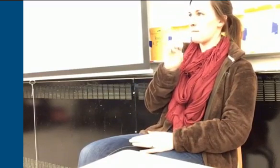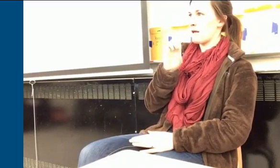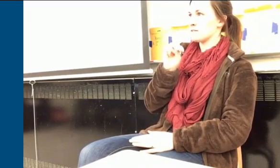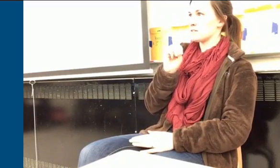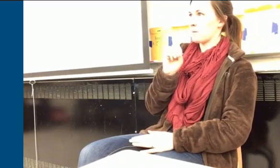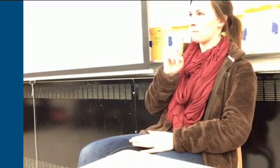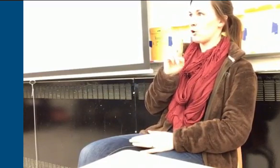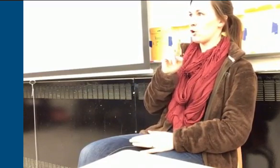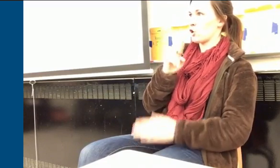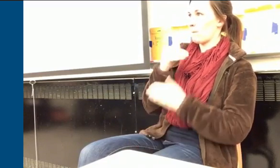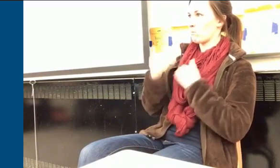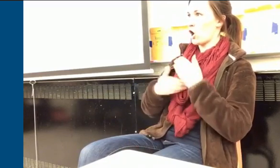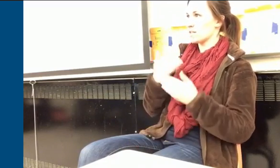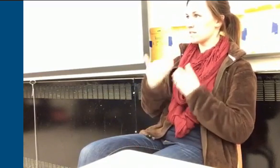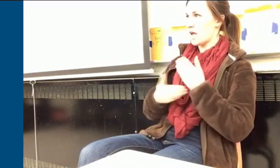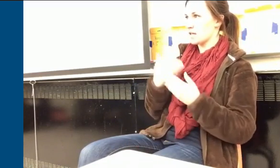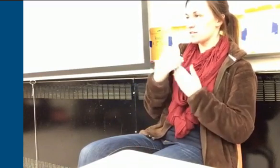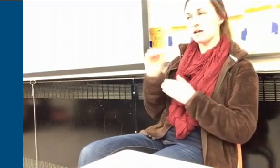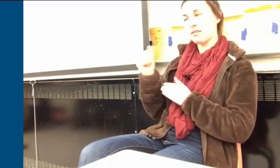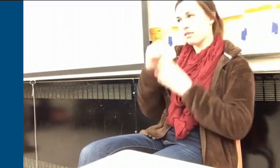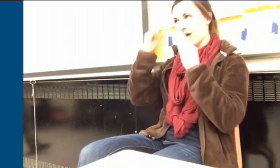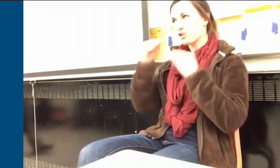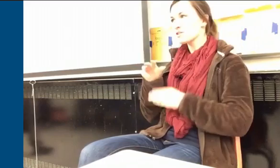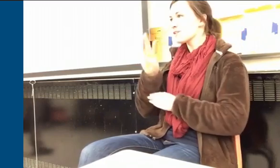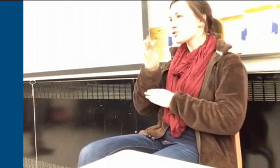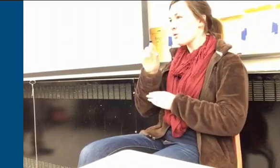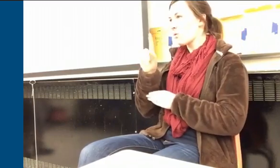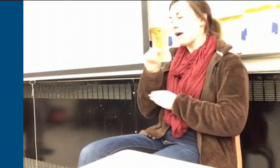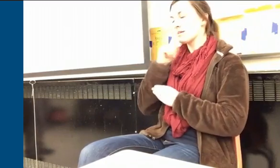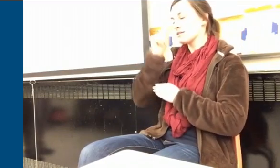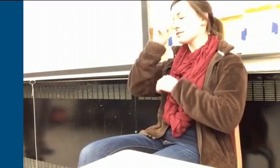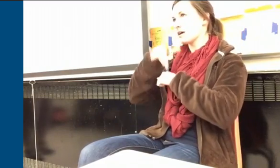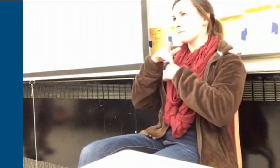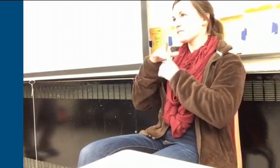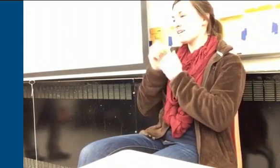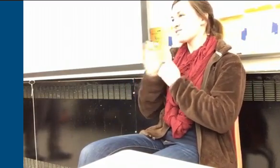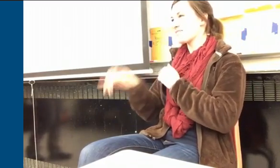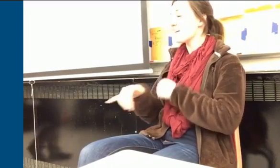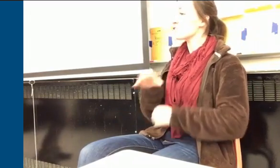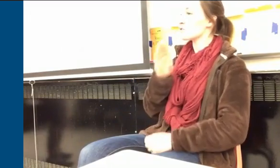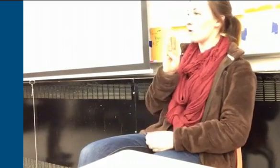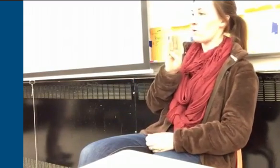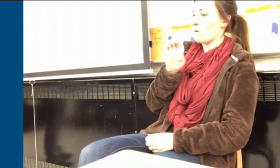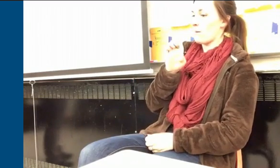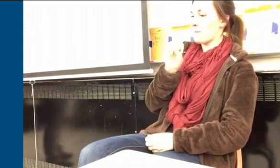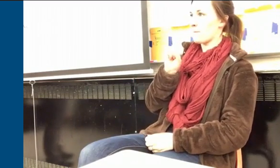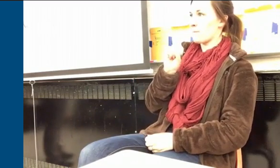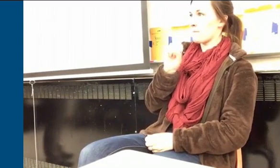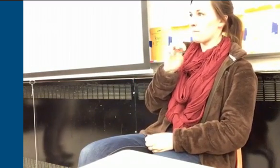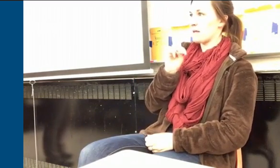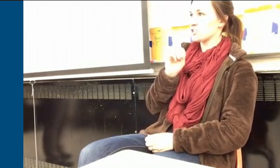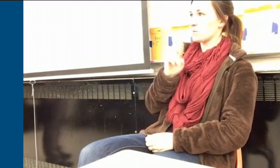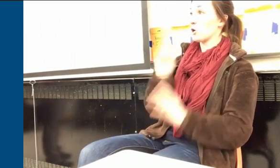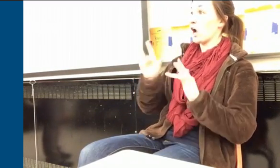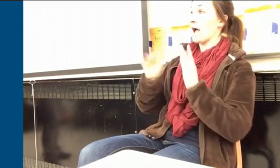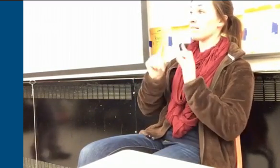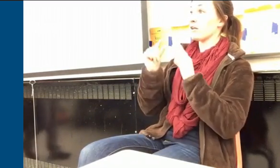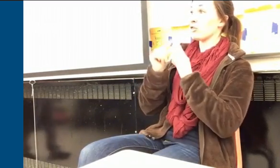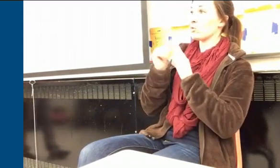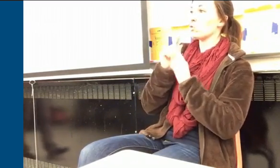with the Bessemer process. And then if you will highlight in this Bessemer the word steel.